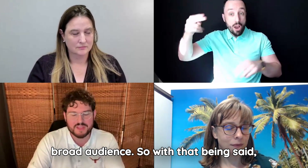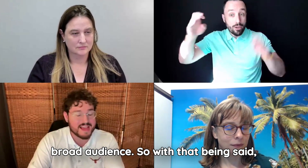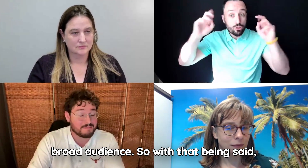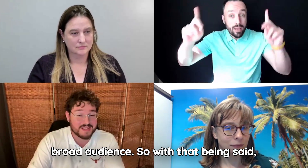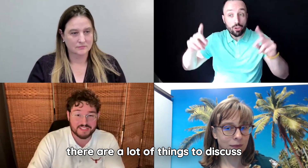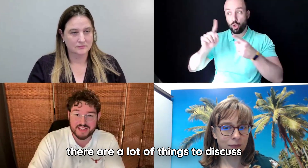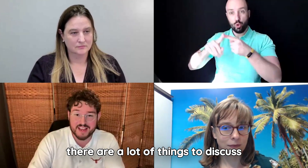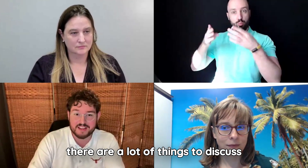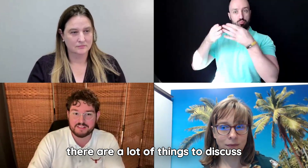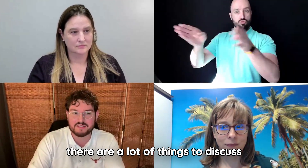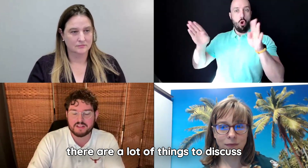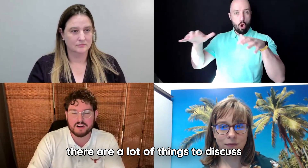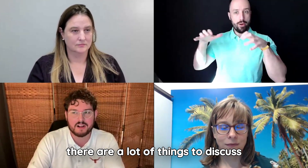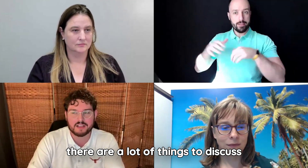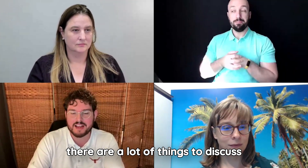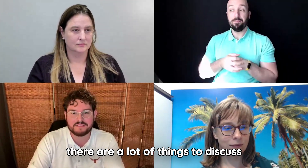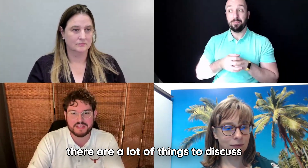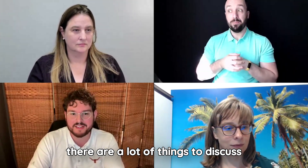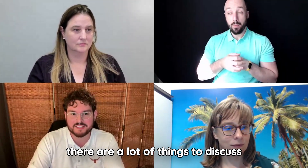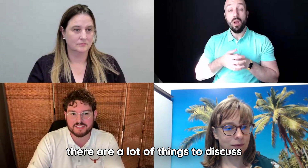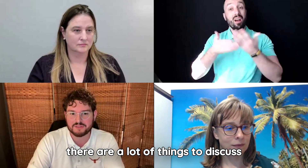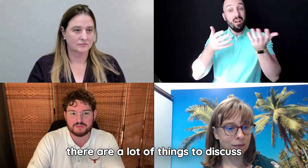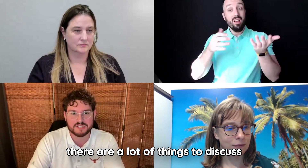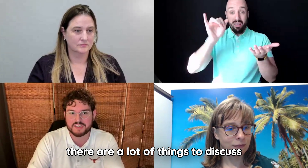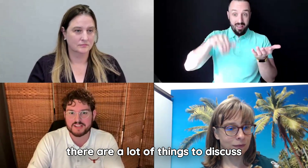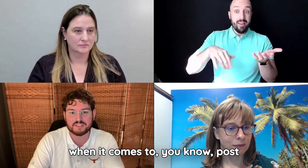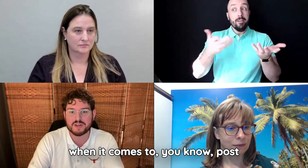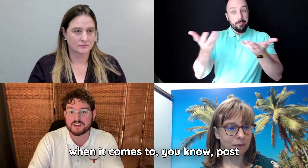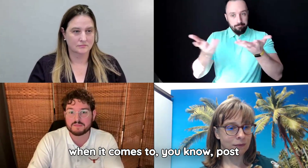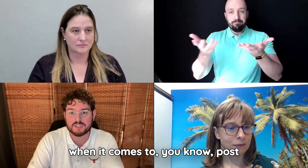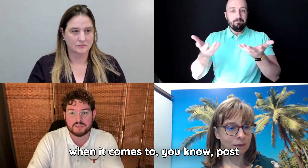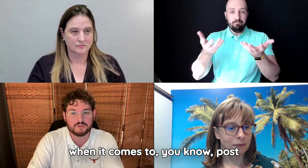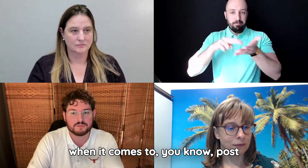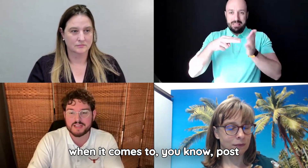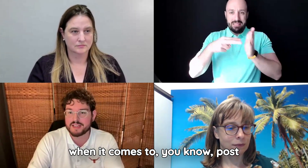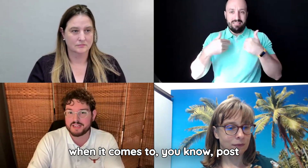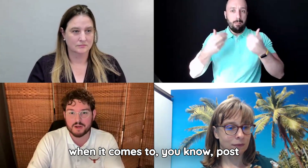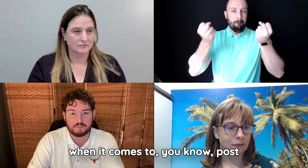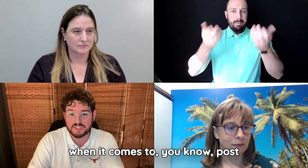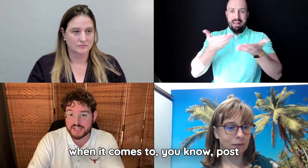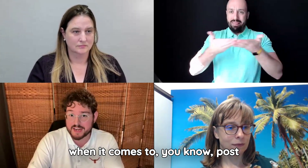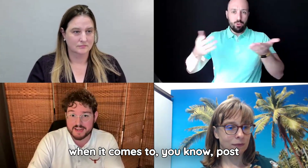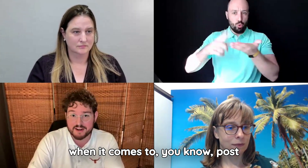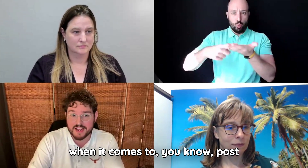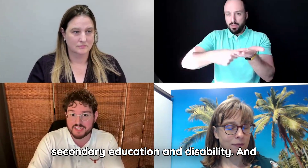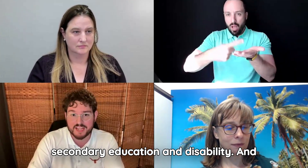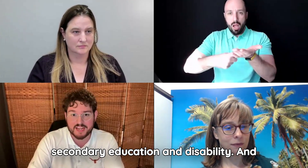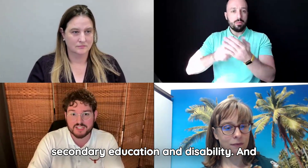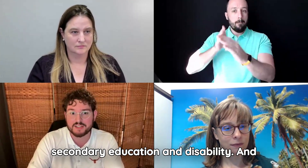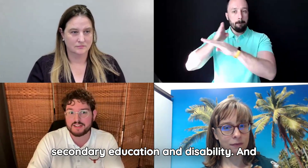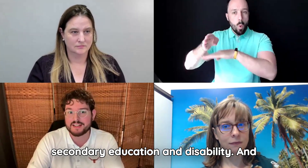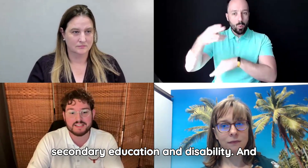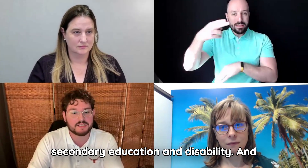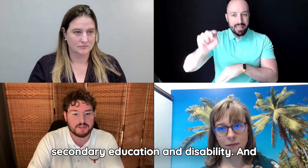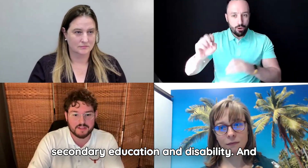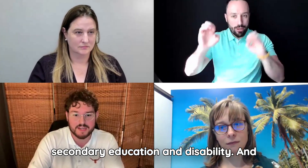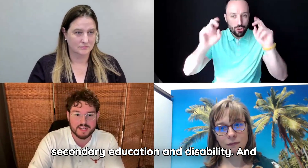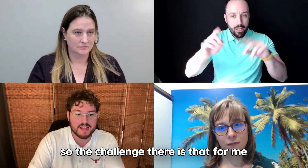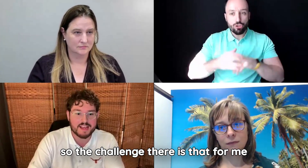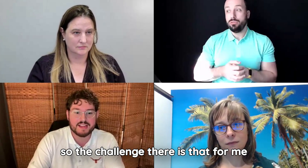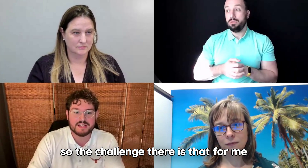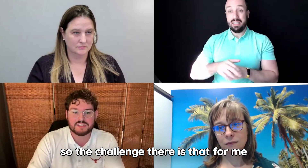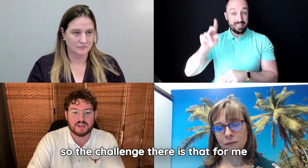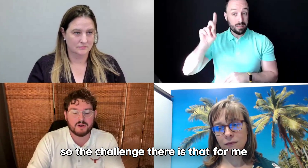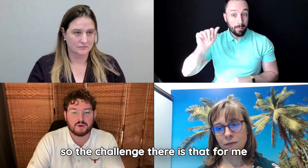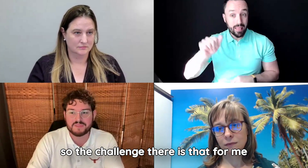So with that being said, there are a lot of things to discuss when it comes to, post-secondary education and